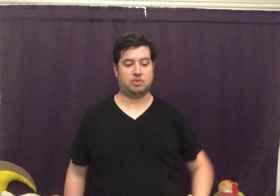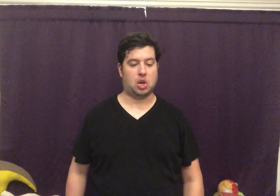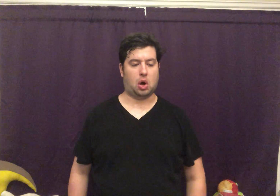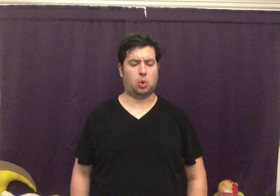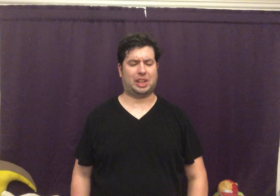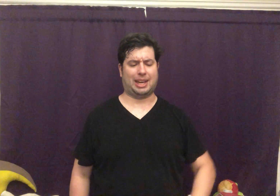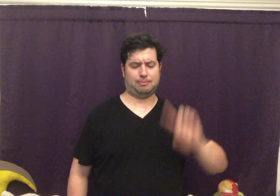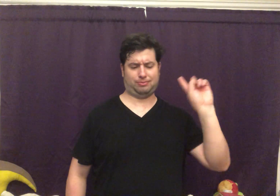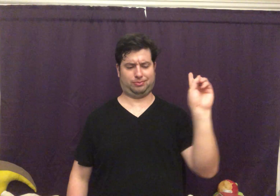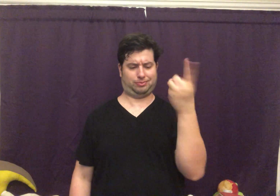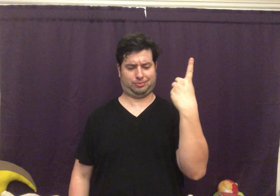only